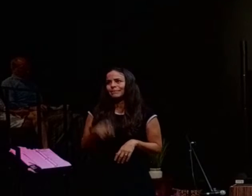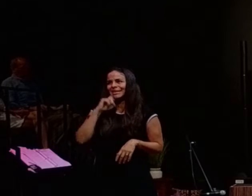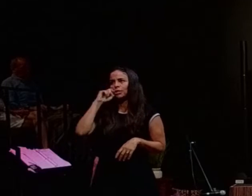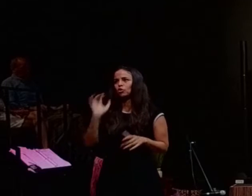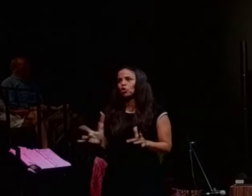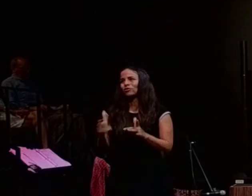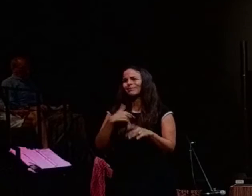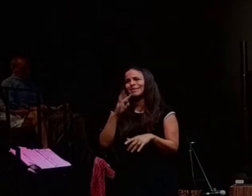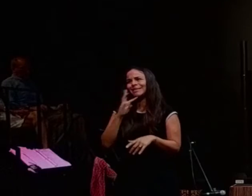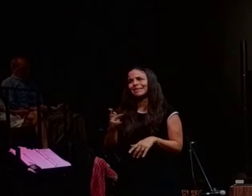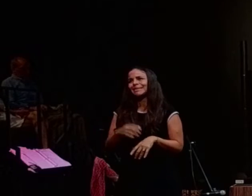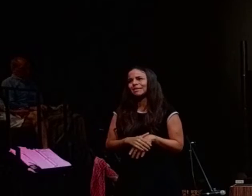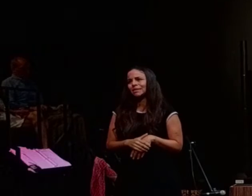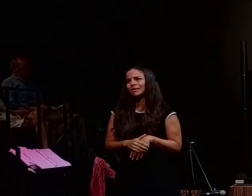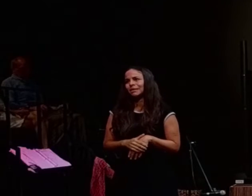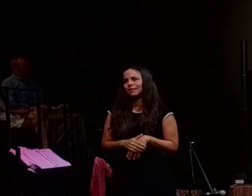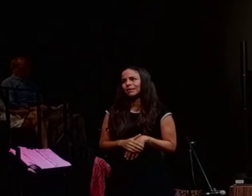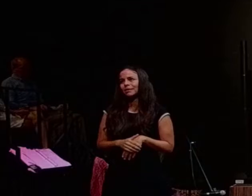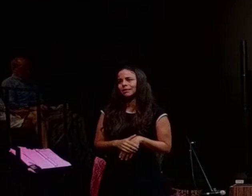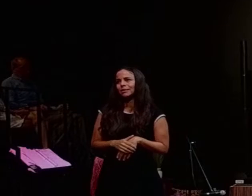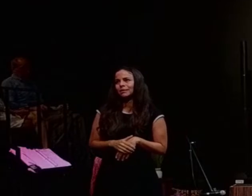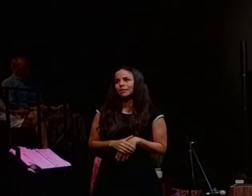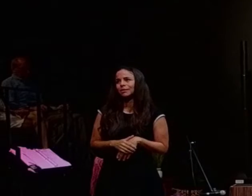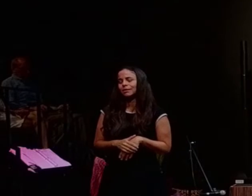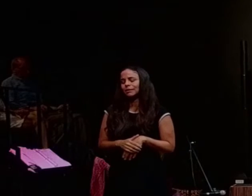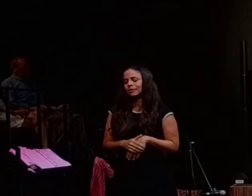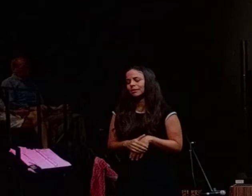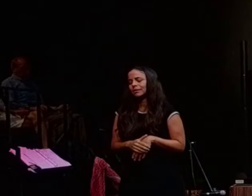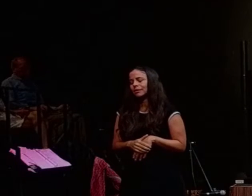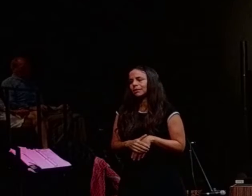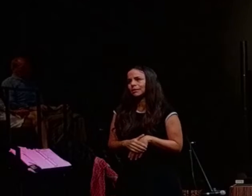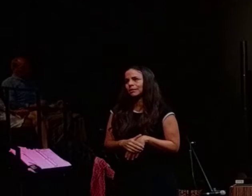Yeah. I was 6 years old. You know, and then I went back to